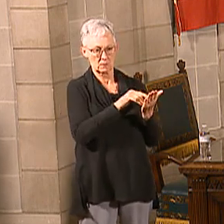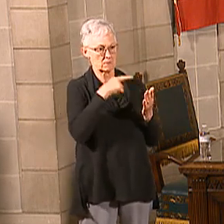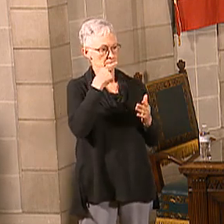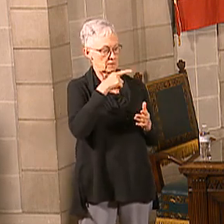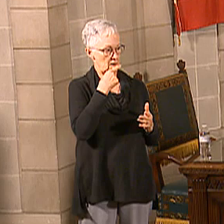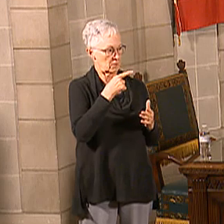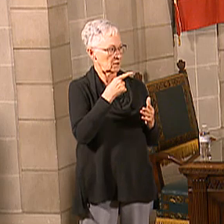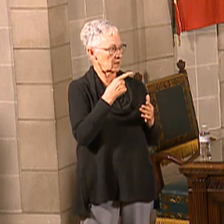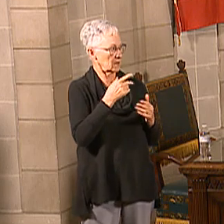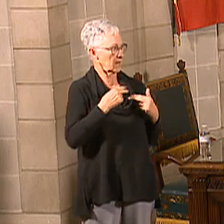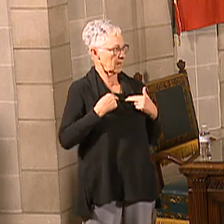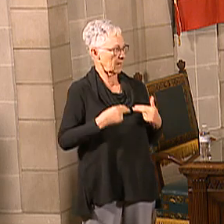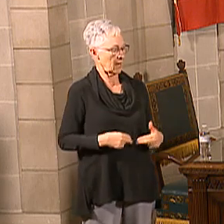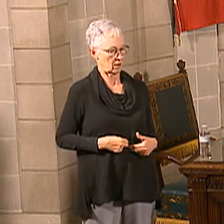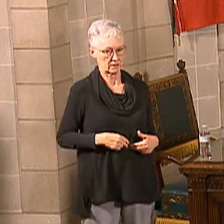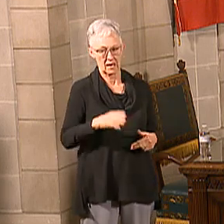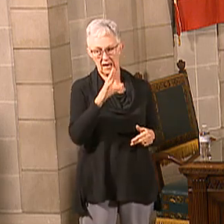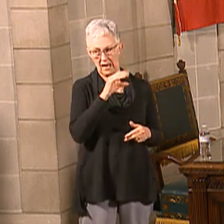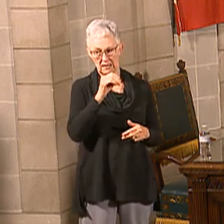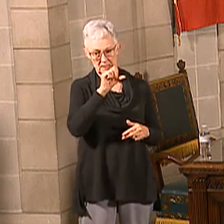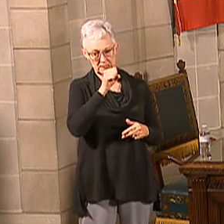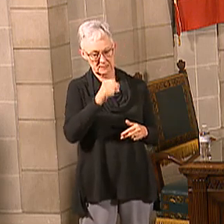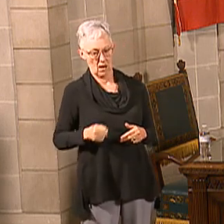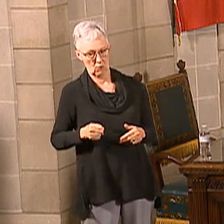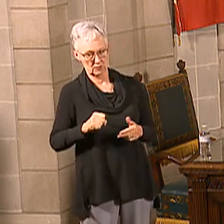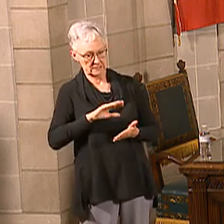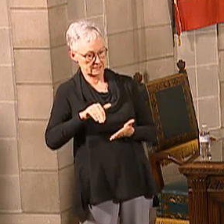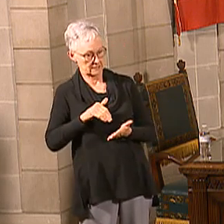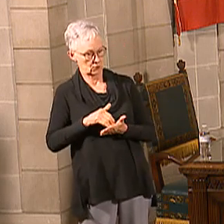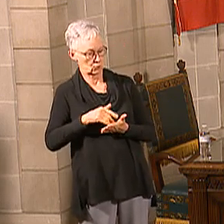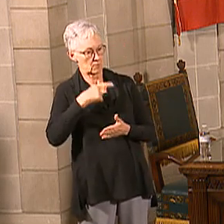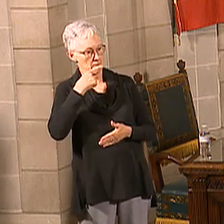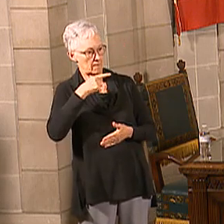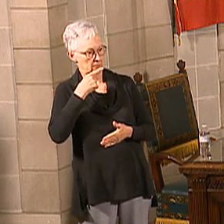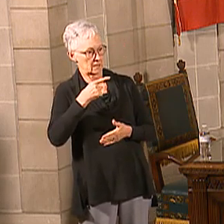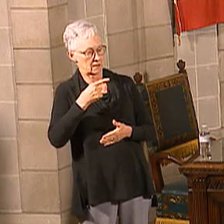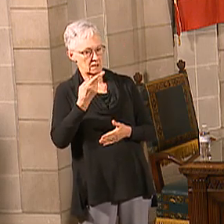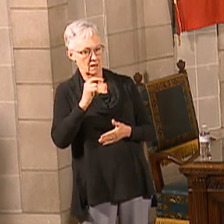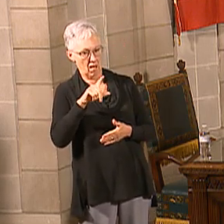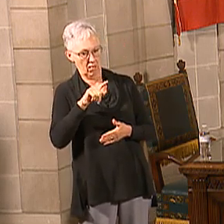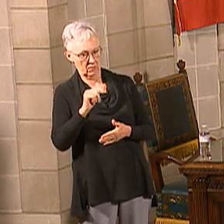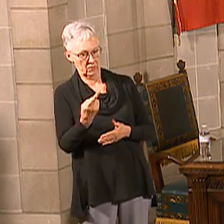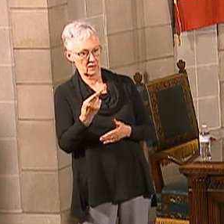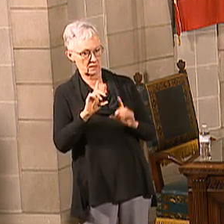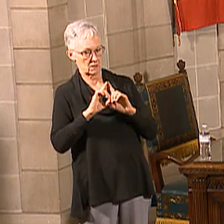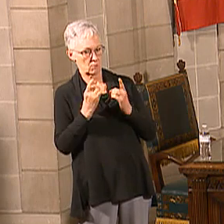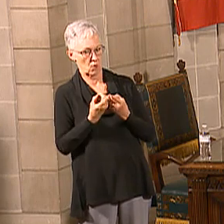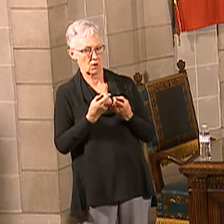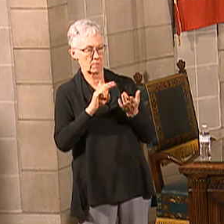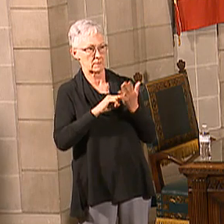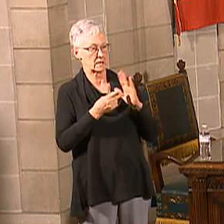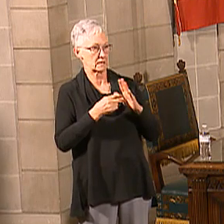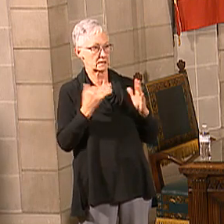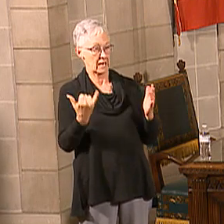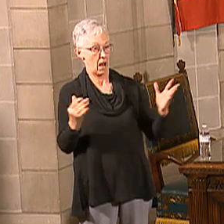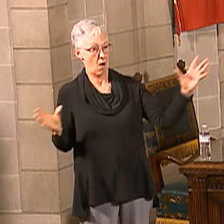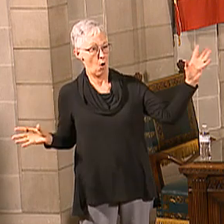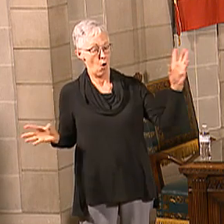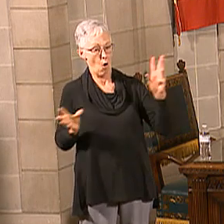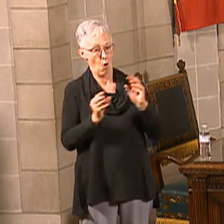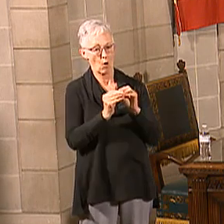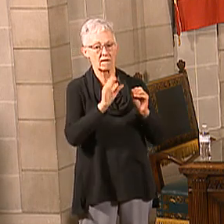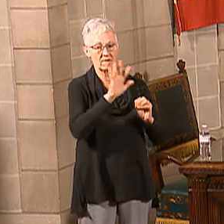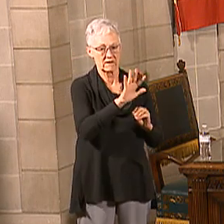West Central District Public Health Department. So that will add on more counties and bring us up to a total now of